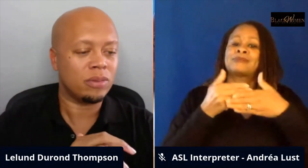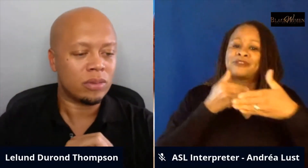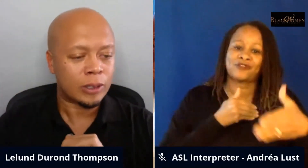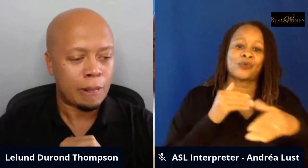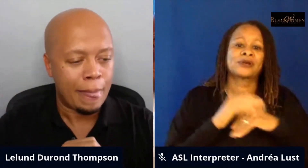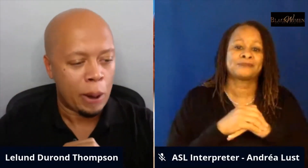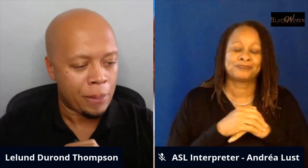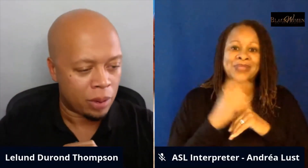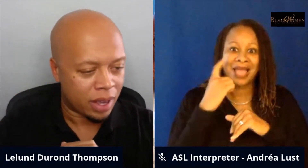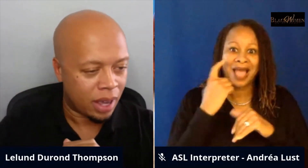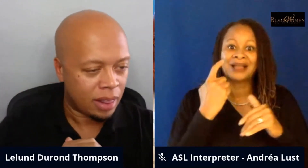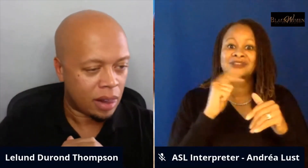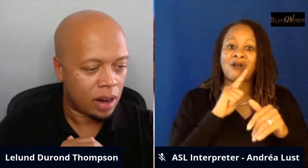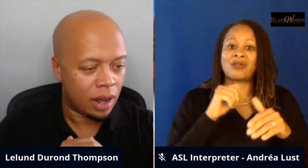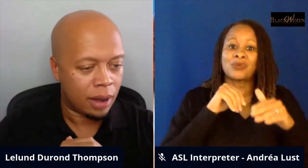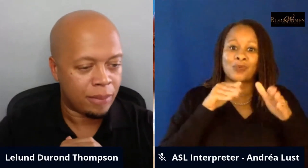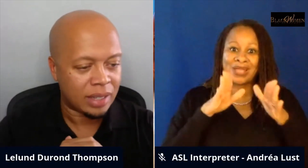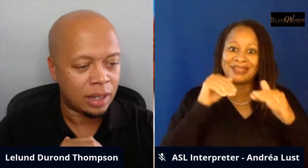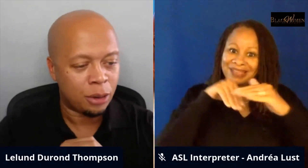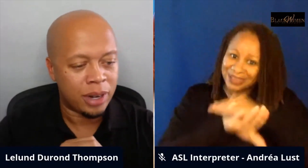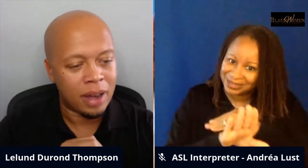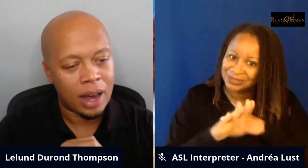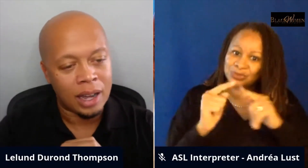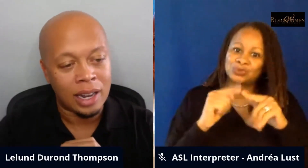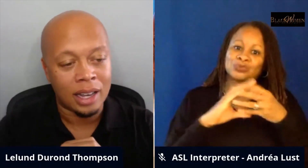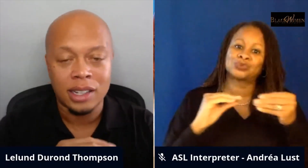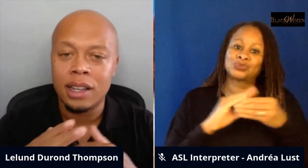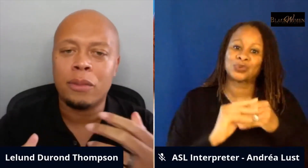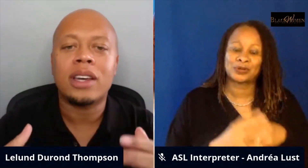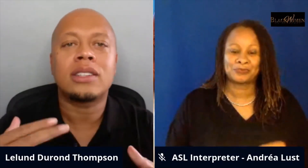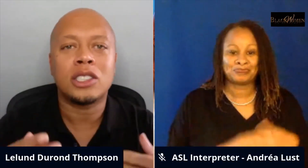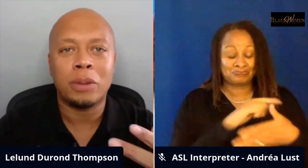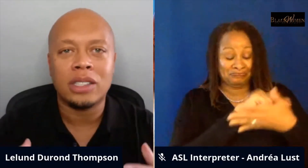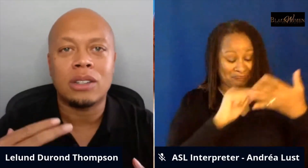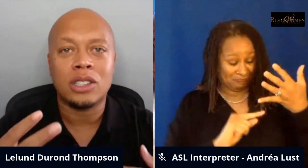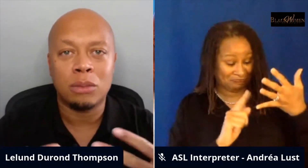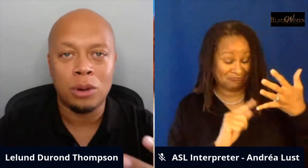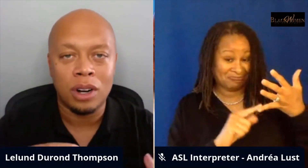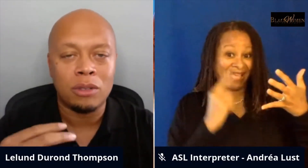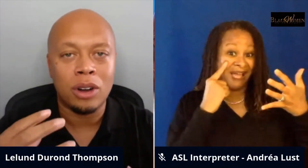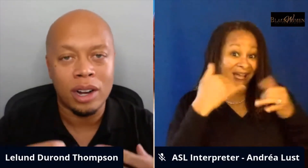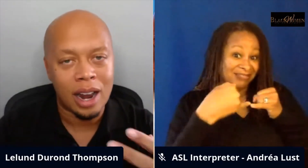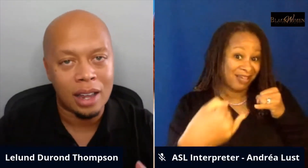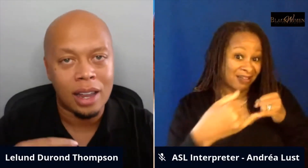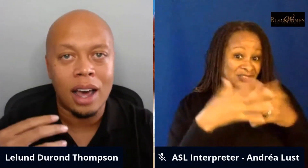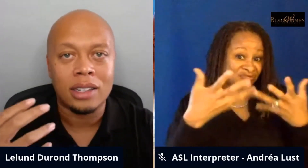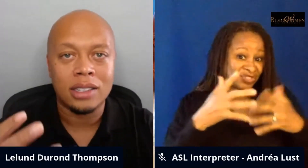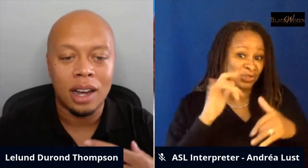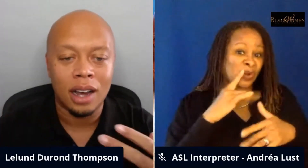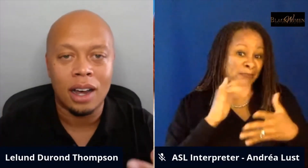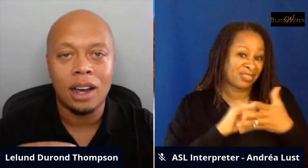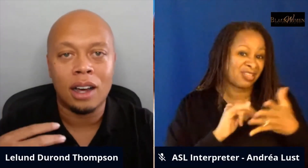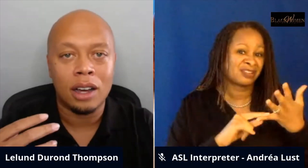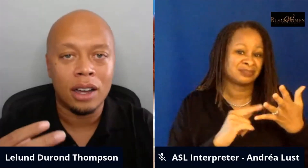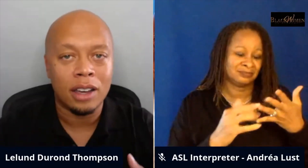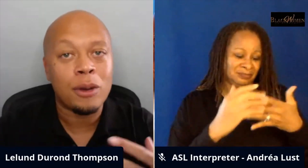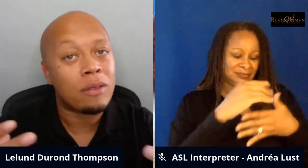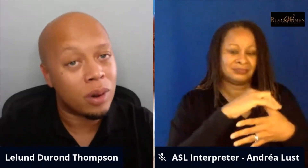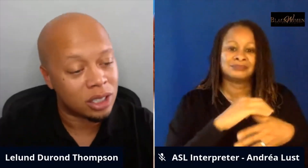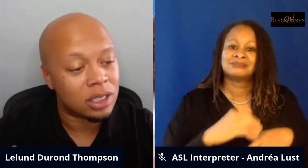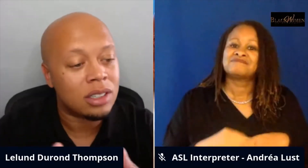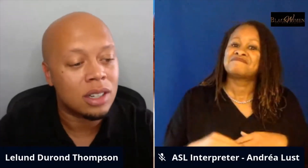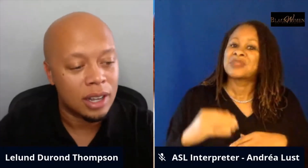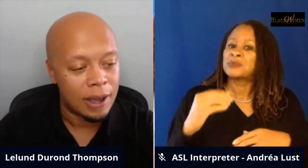awesome. Okay, that's a little bit about eye lines, and then we can touch base on some more regarding eye lines if